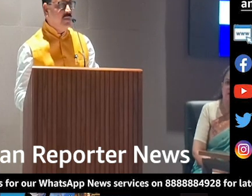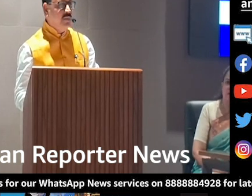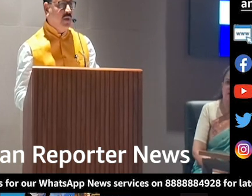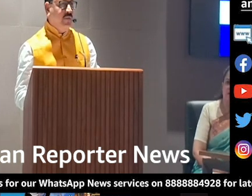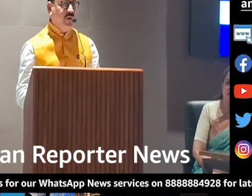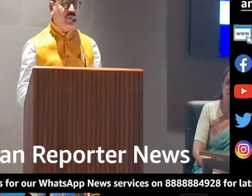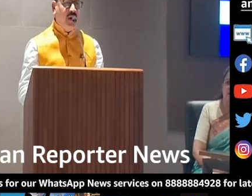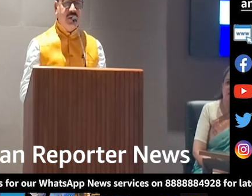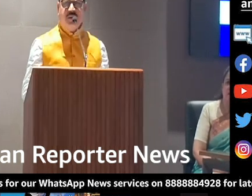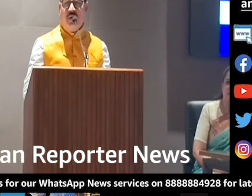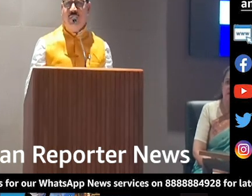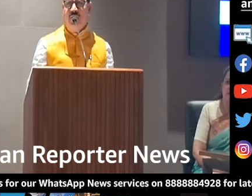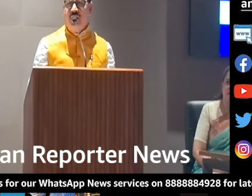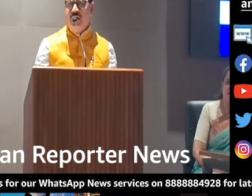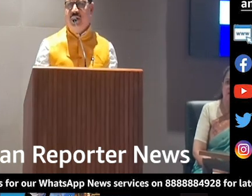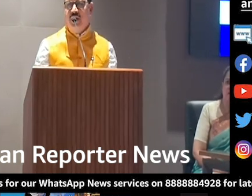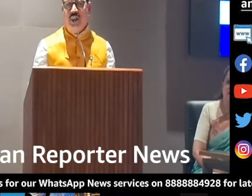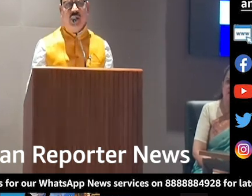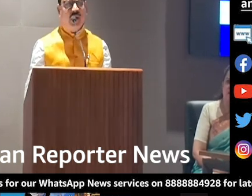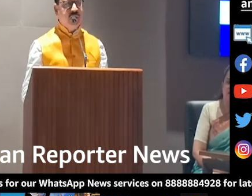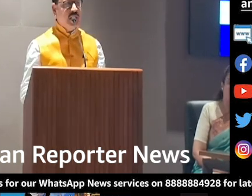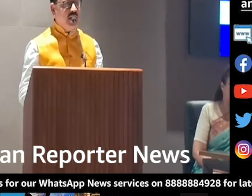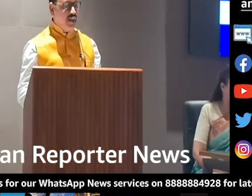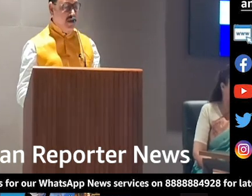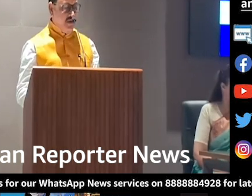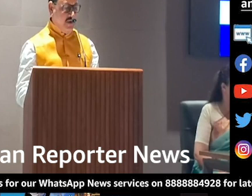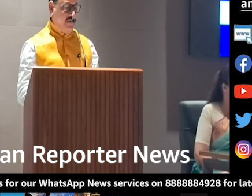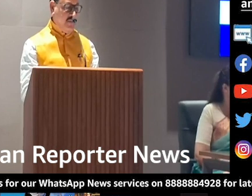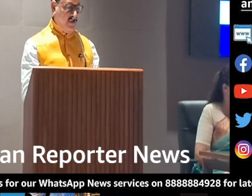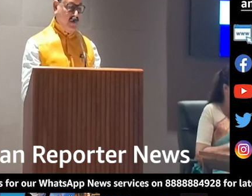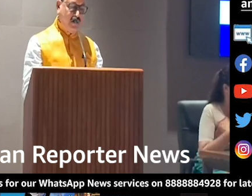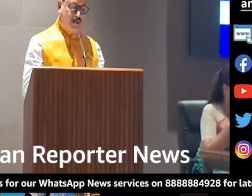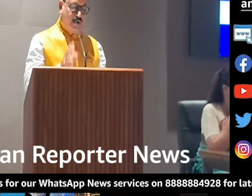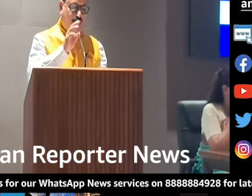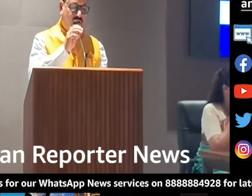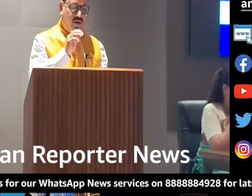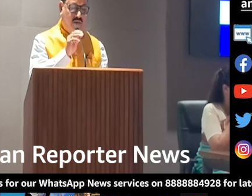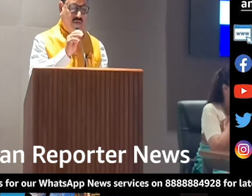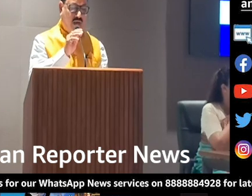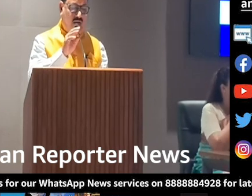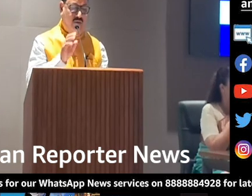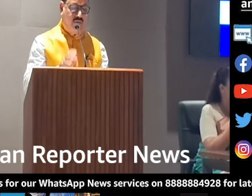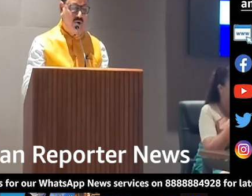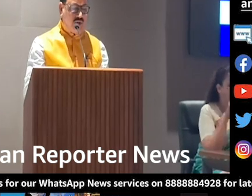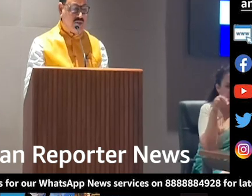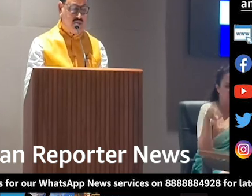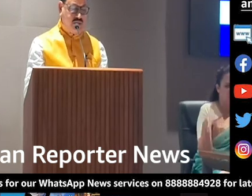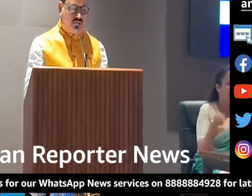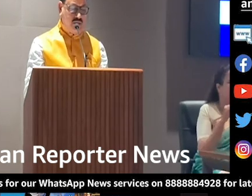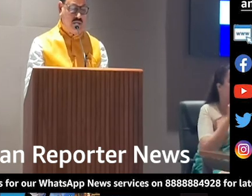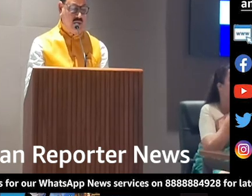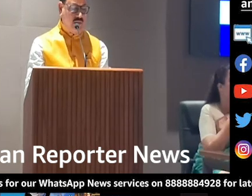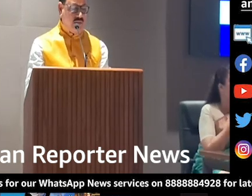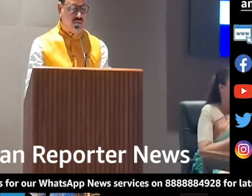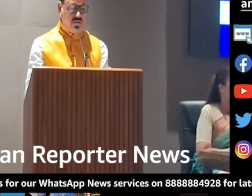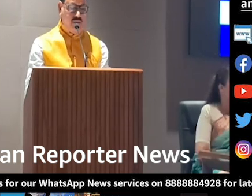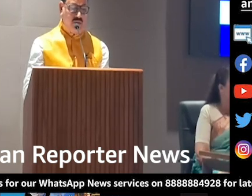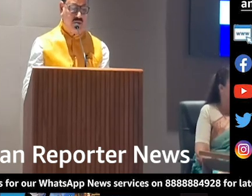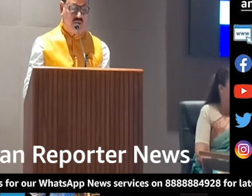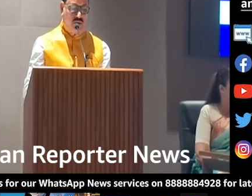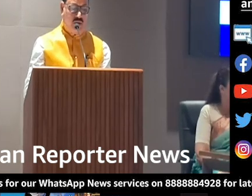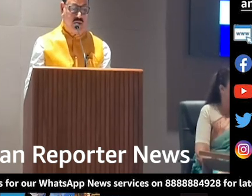from the different part of the country and outside the country. We have amongst us